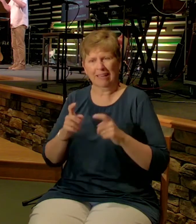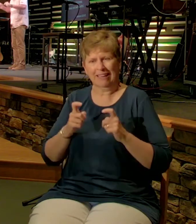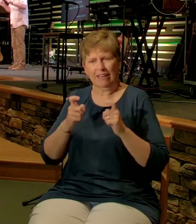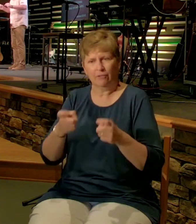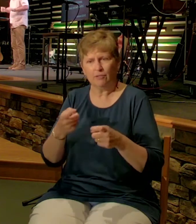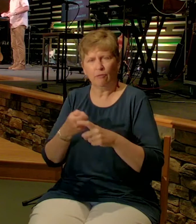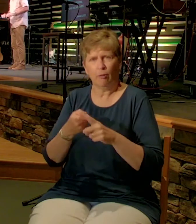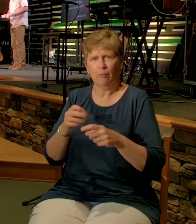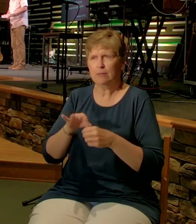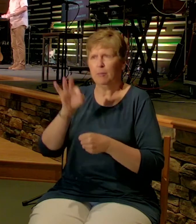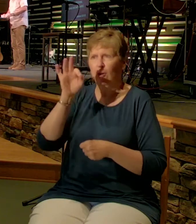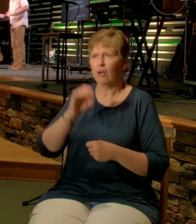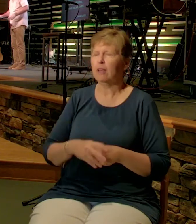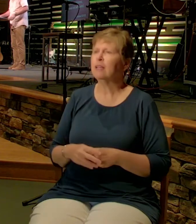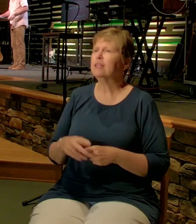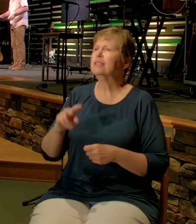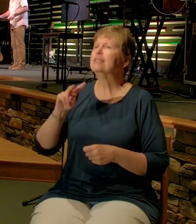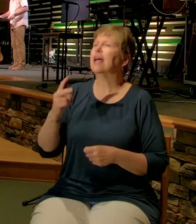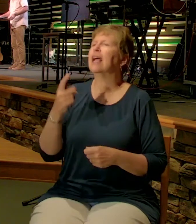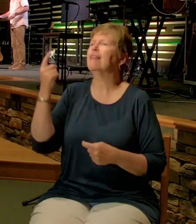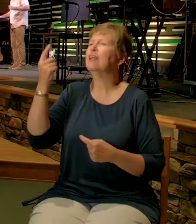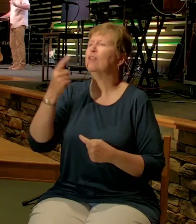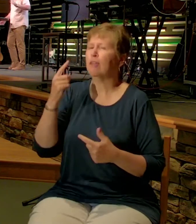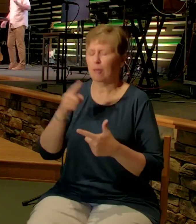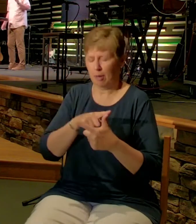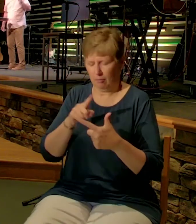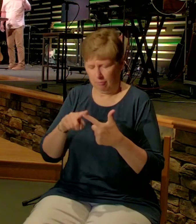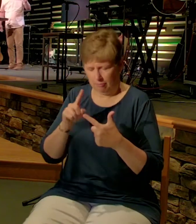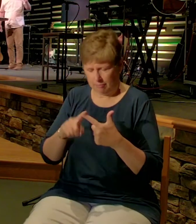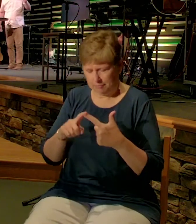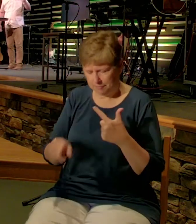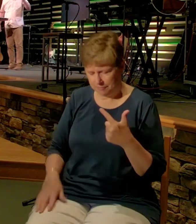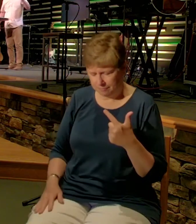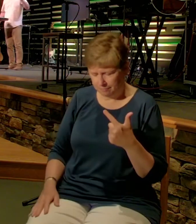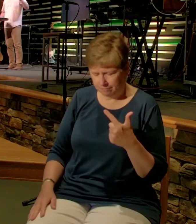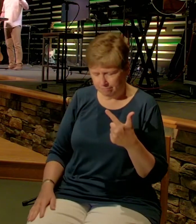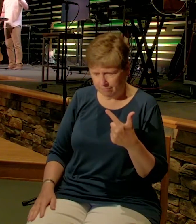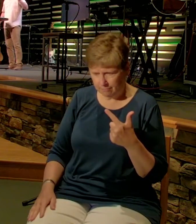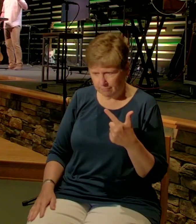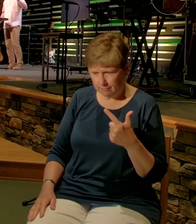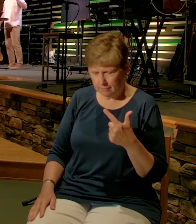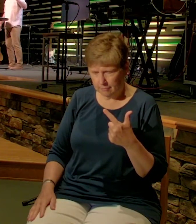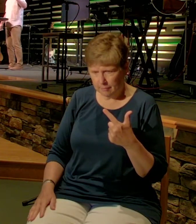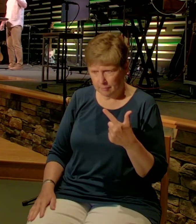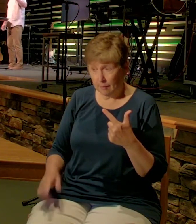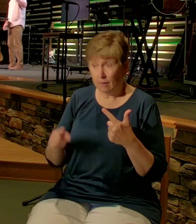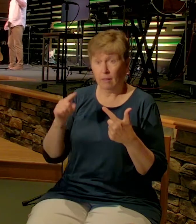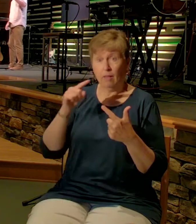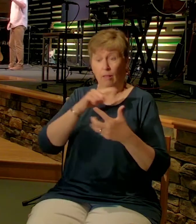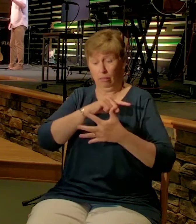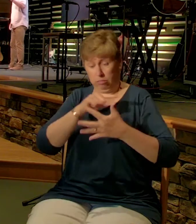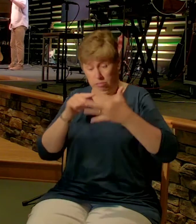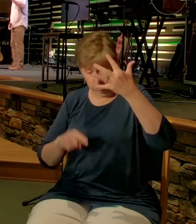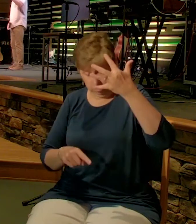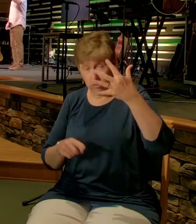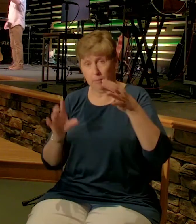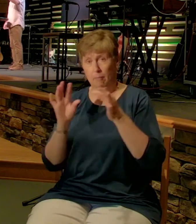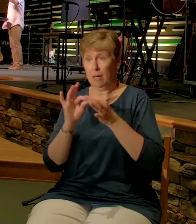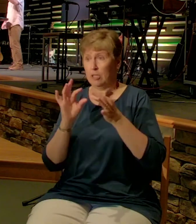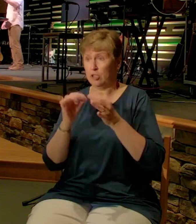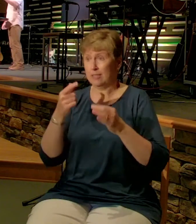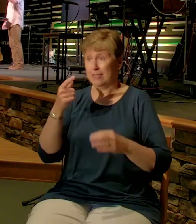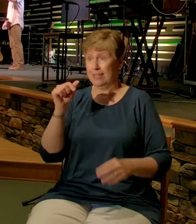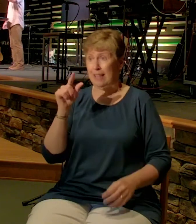And then again, the second thing to consider is this. The fruit mentioned in Galatians chapter 5,